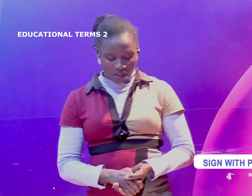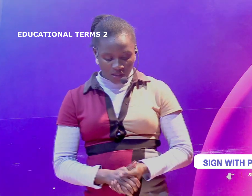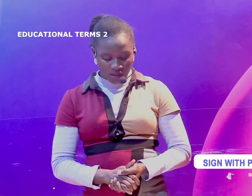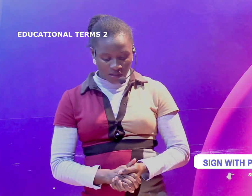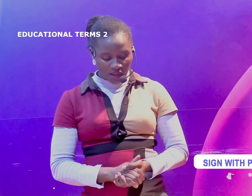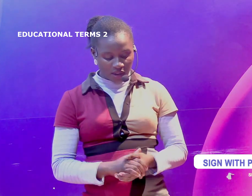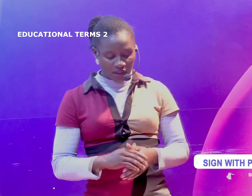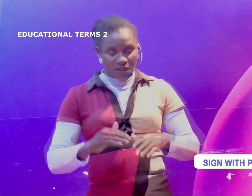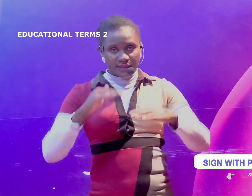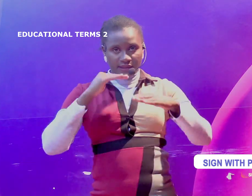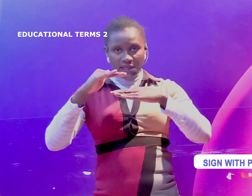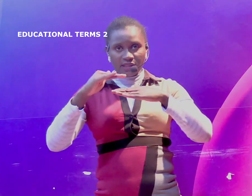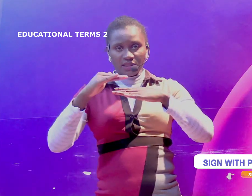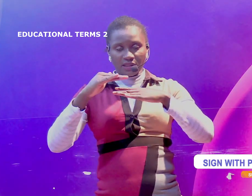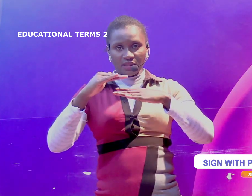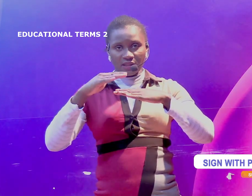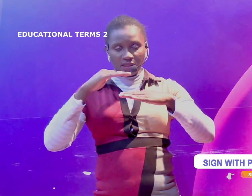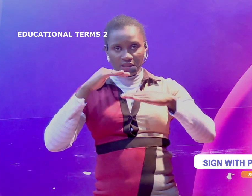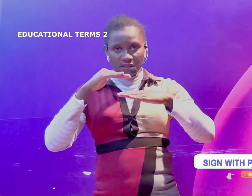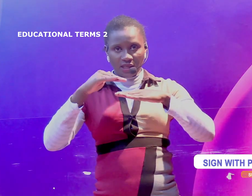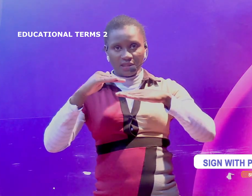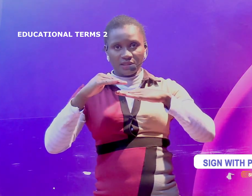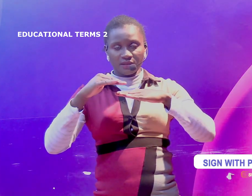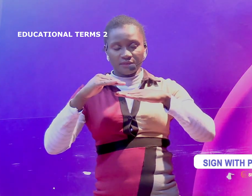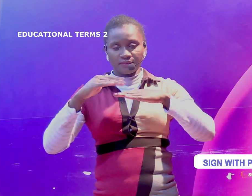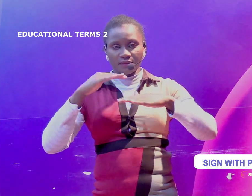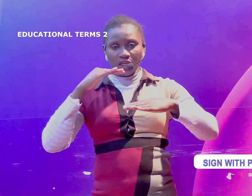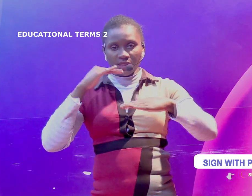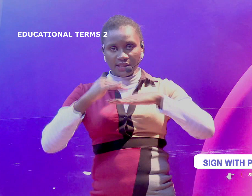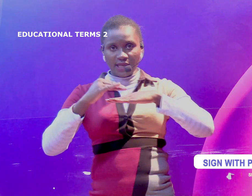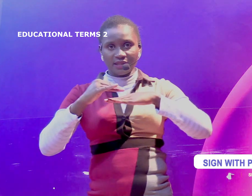And then stage, stage, stage,